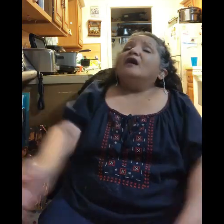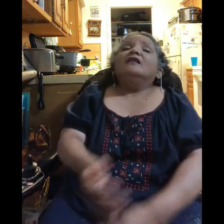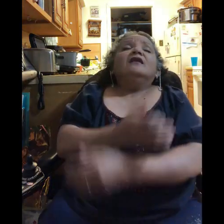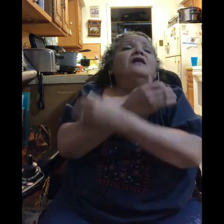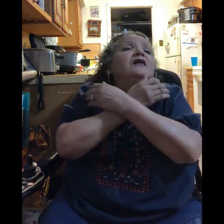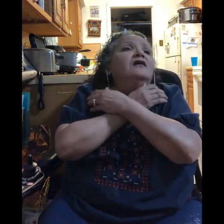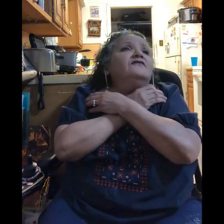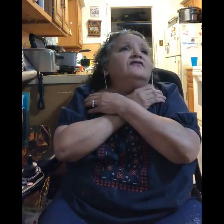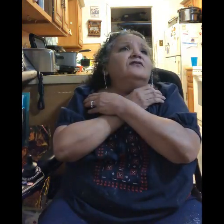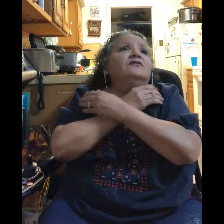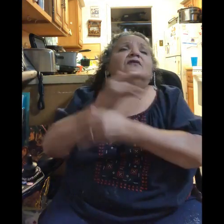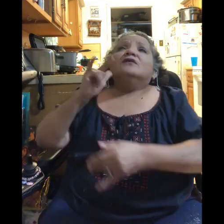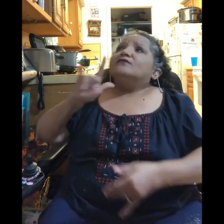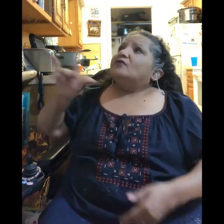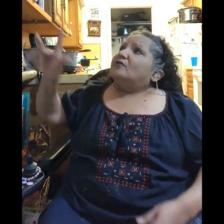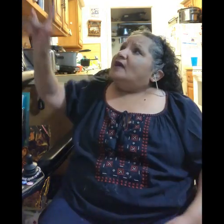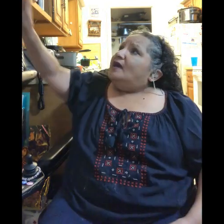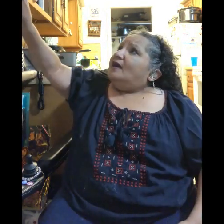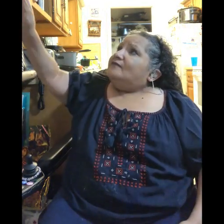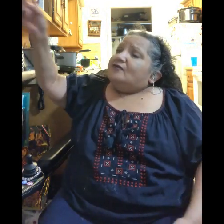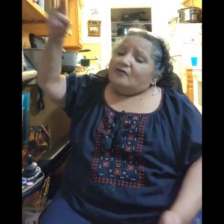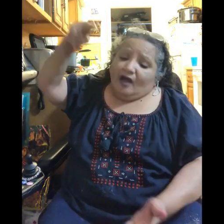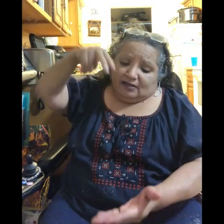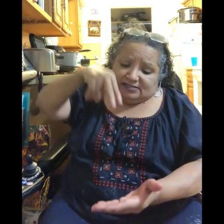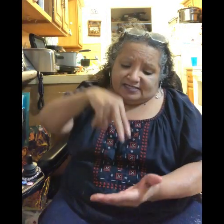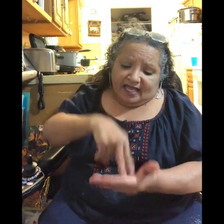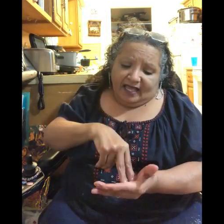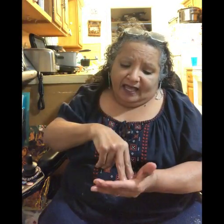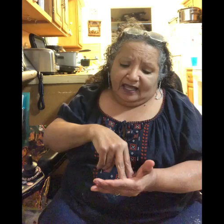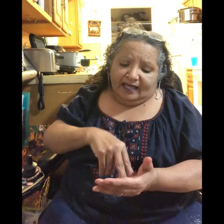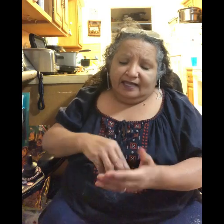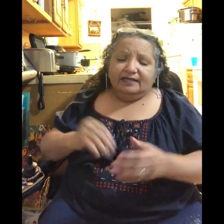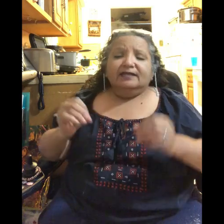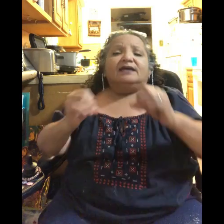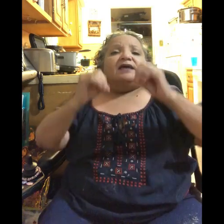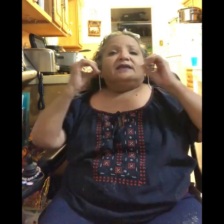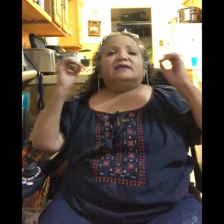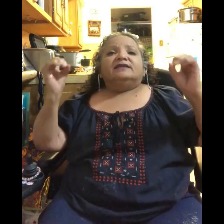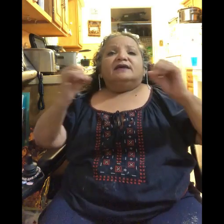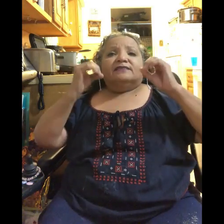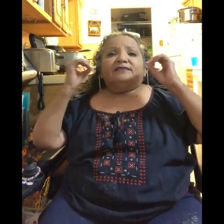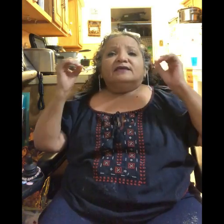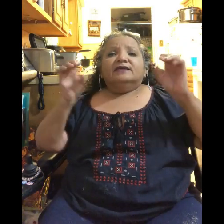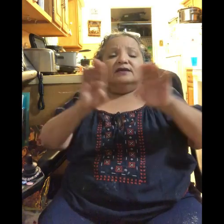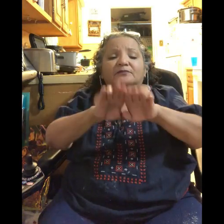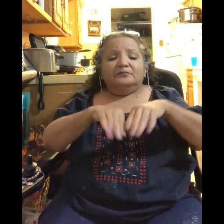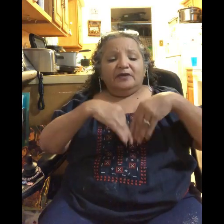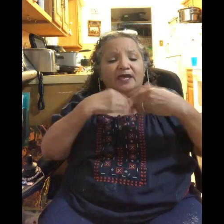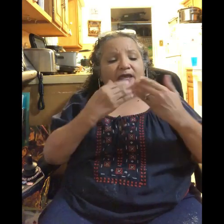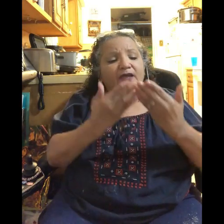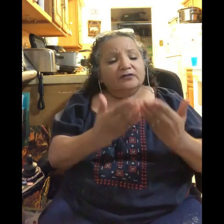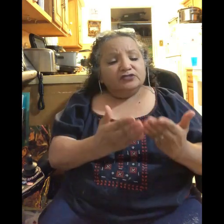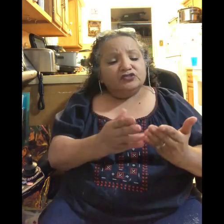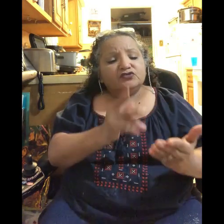I'll love you, forever I'll stand. Nothing compares to